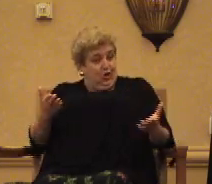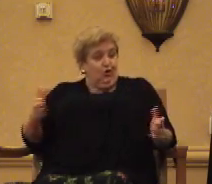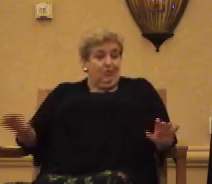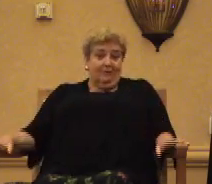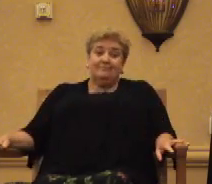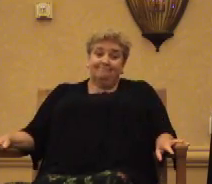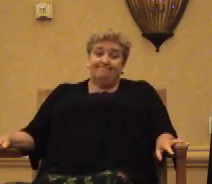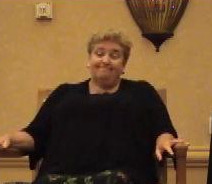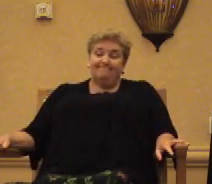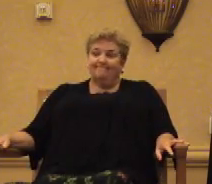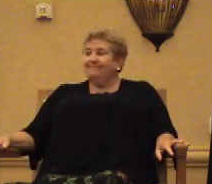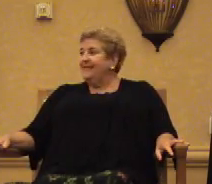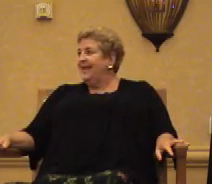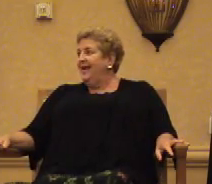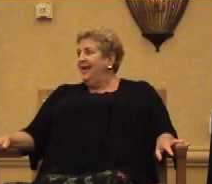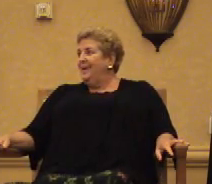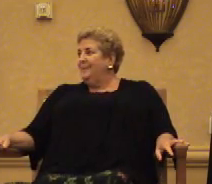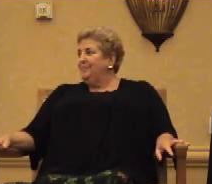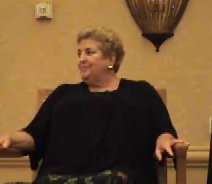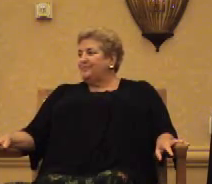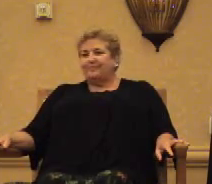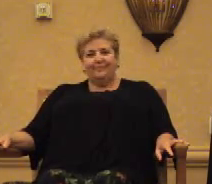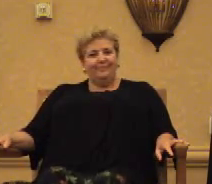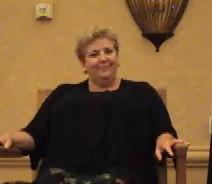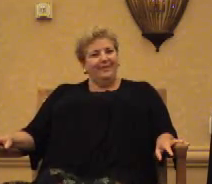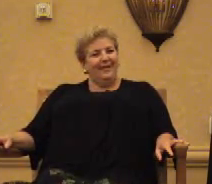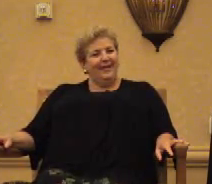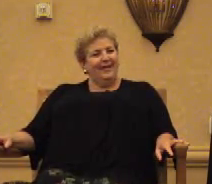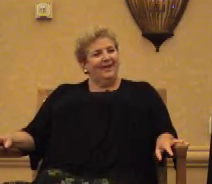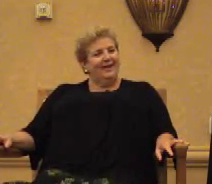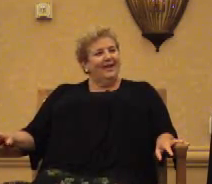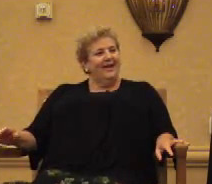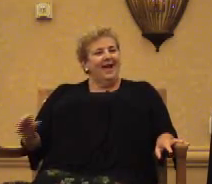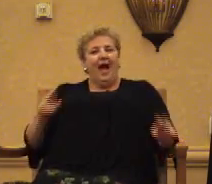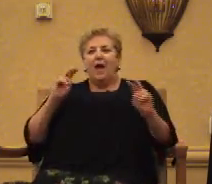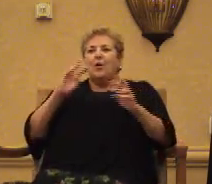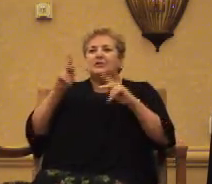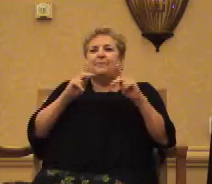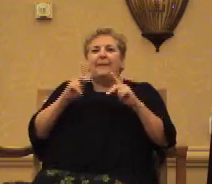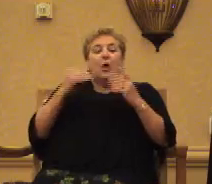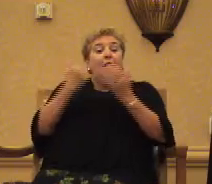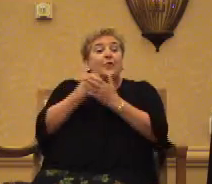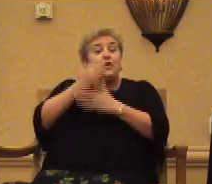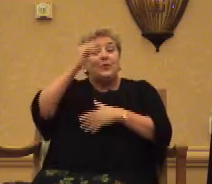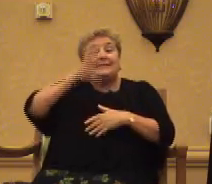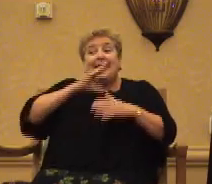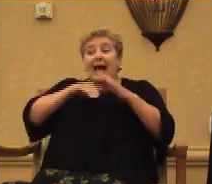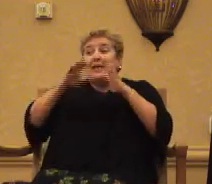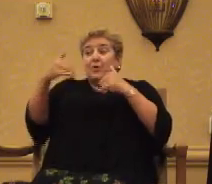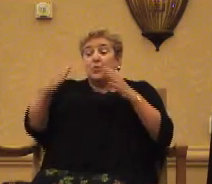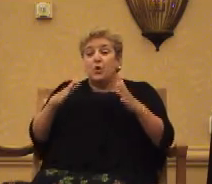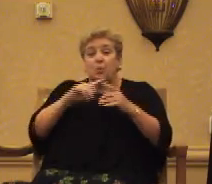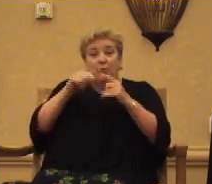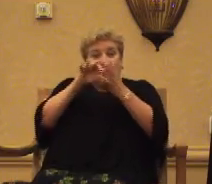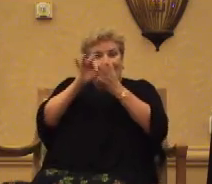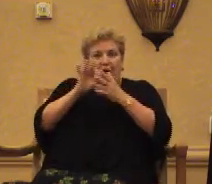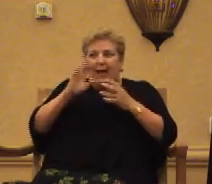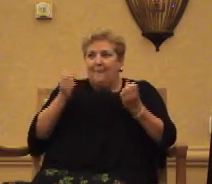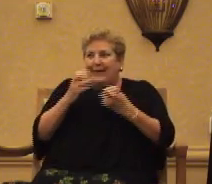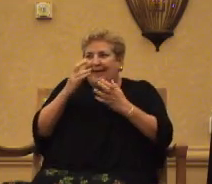I watch the sobriety countdowns. I watch the newest guy in the room, the guy that's the most raw, the